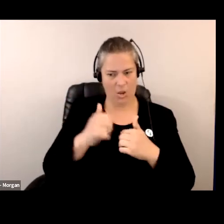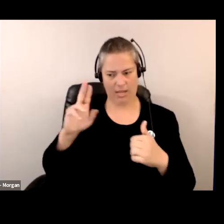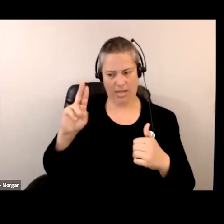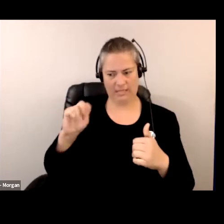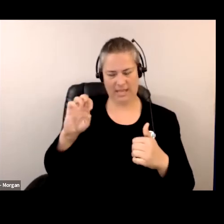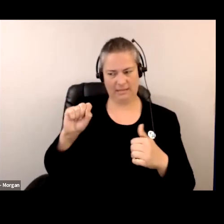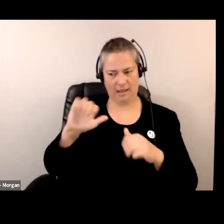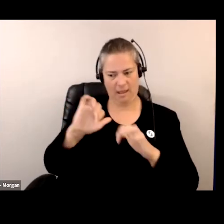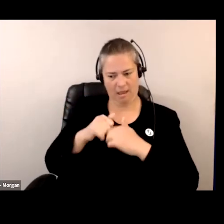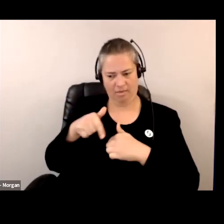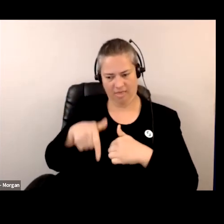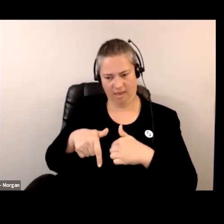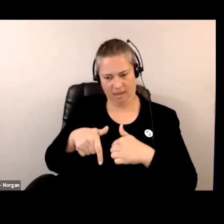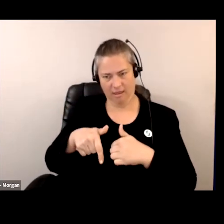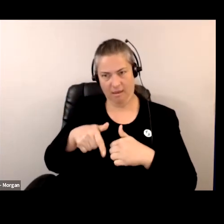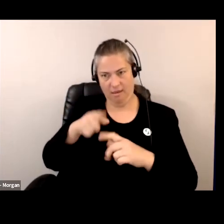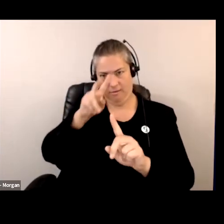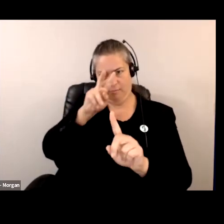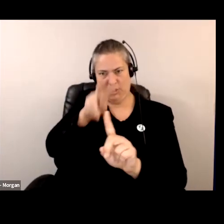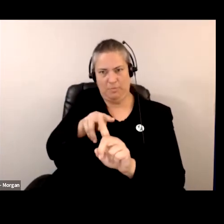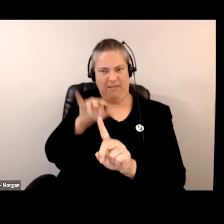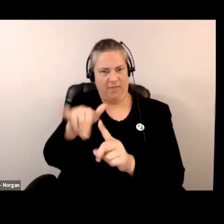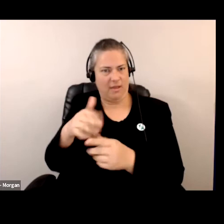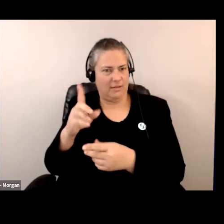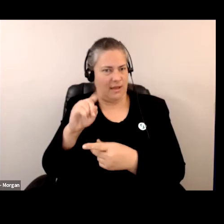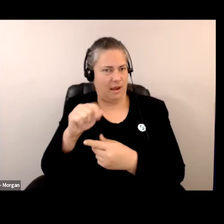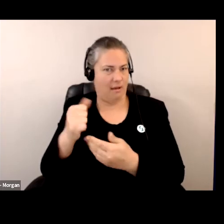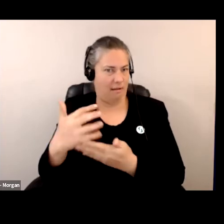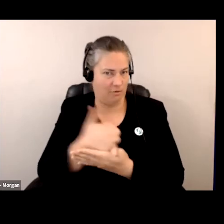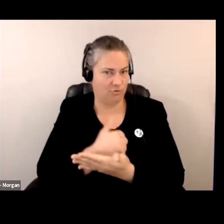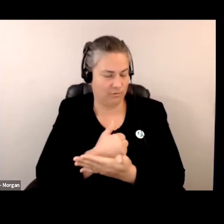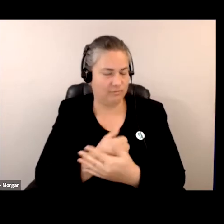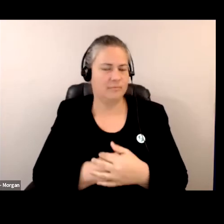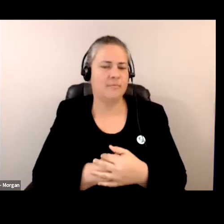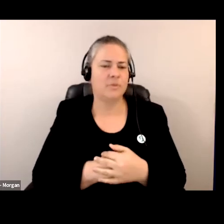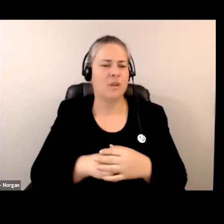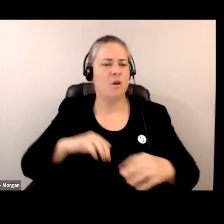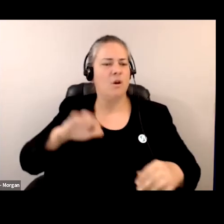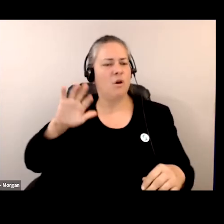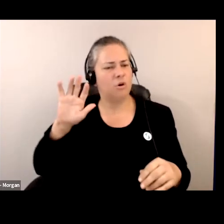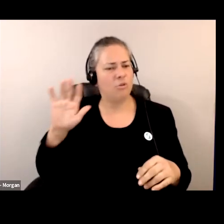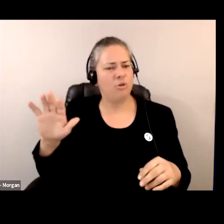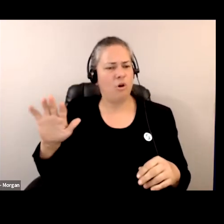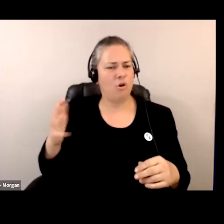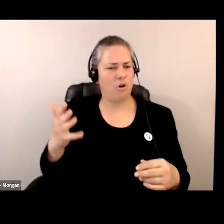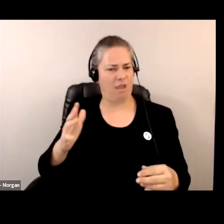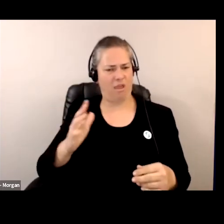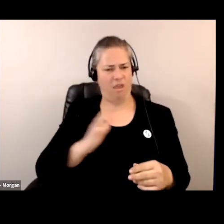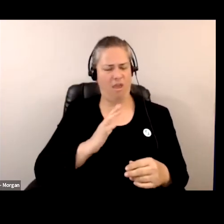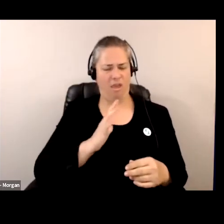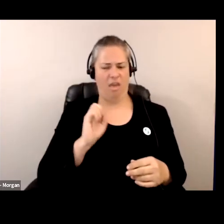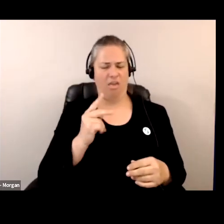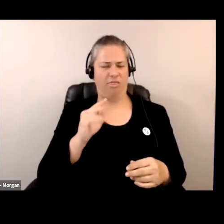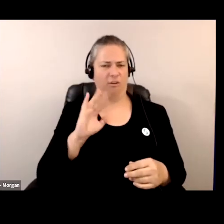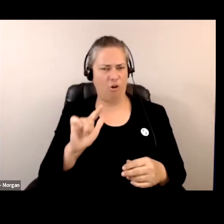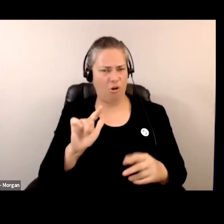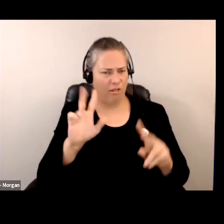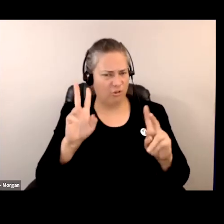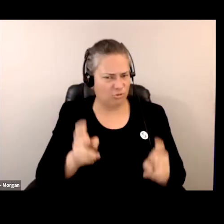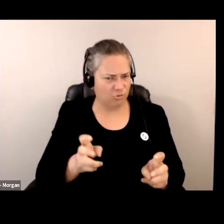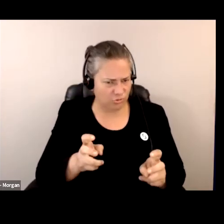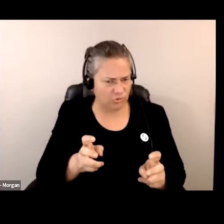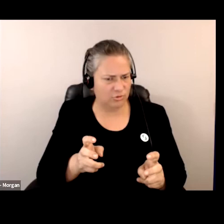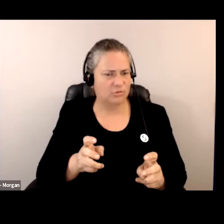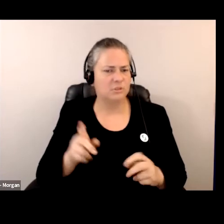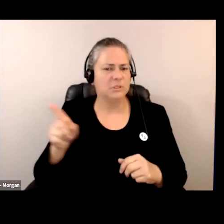collect. There are ethical issues about benefits and reciprocation to respondents that have to be paid attention